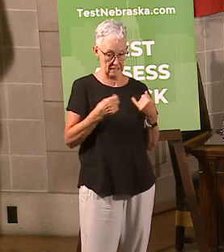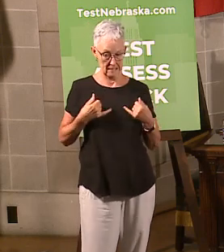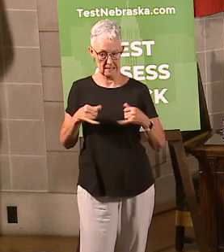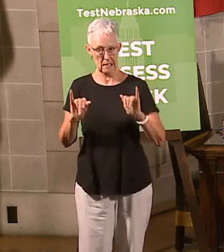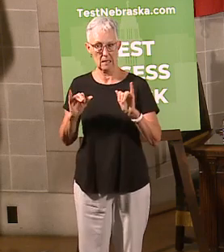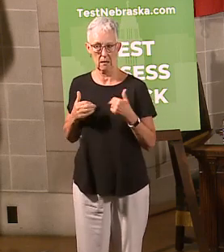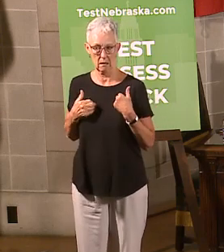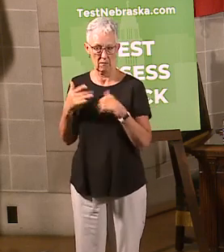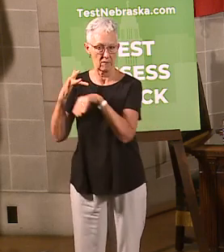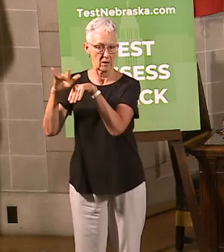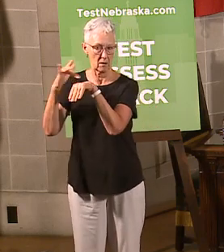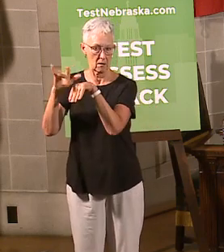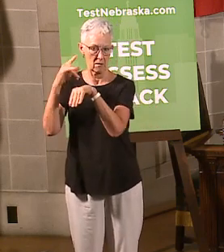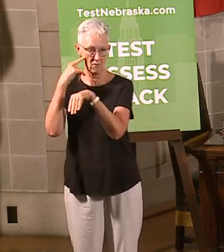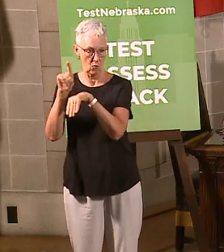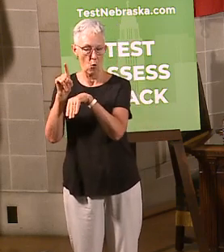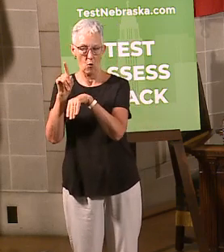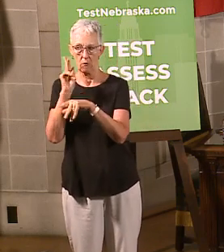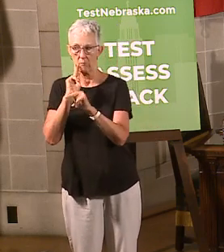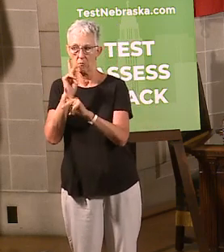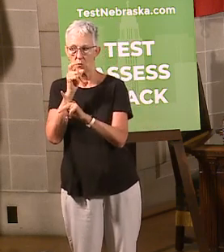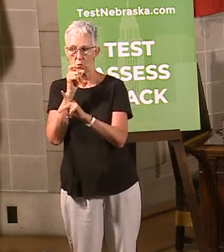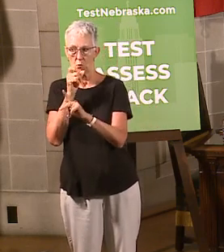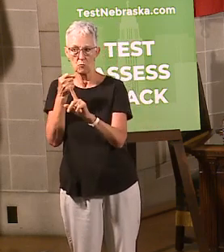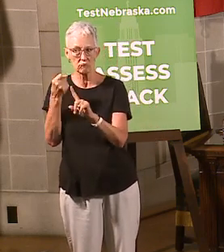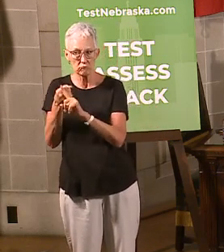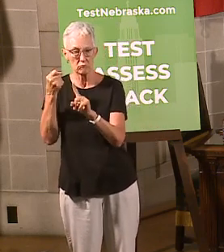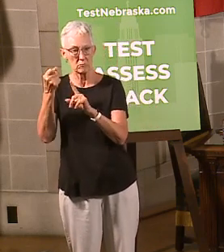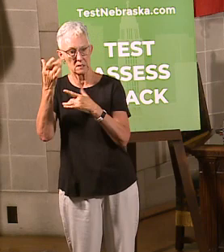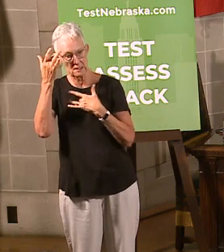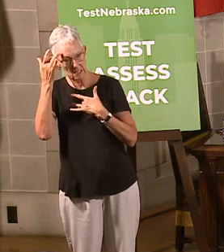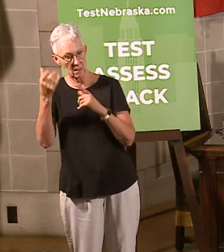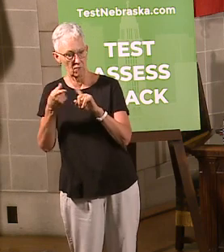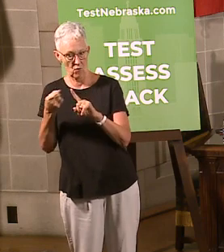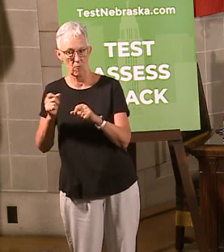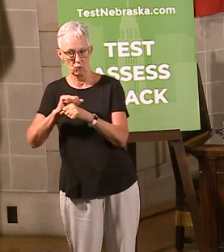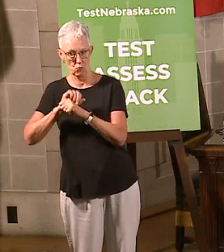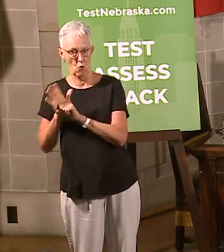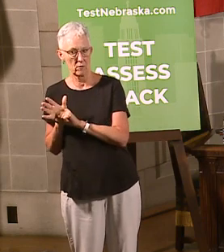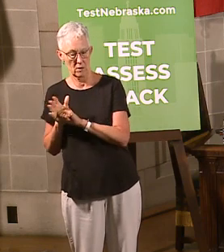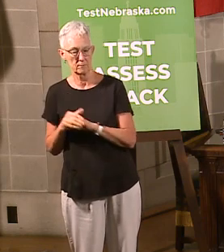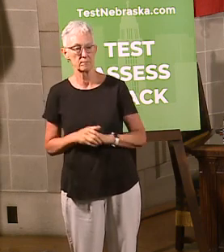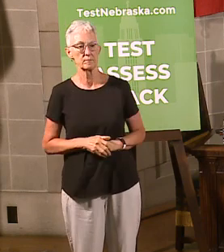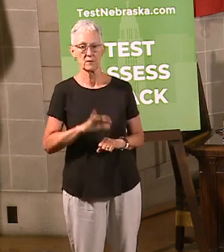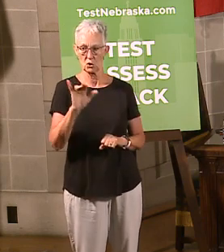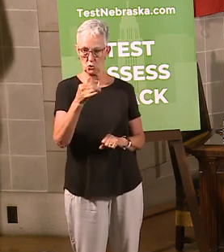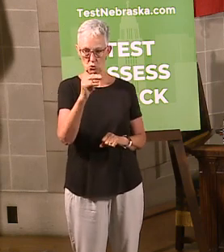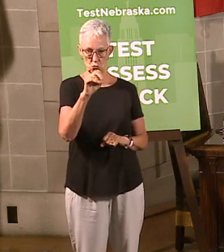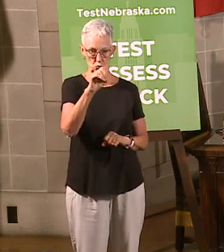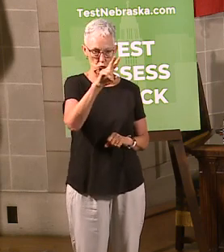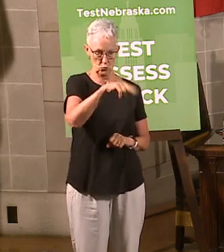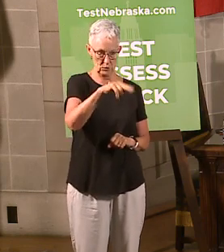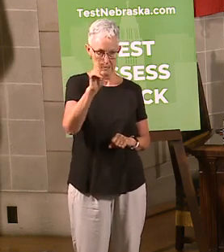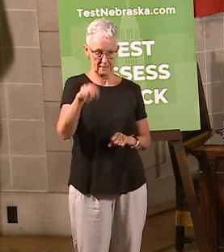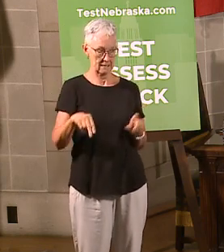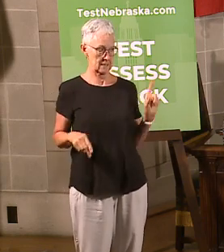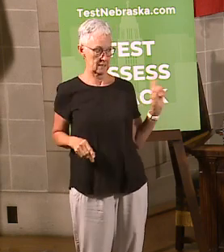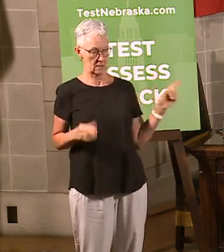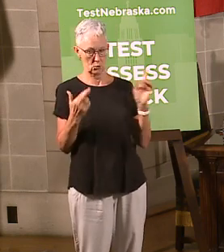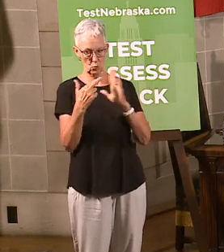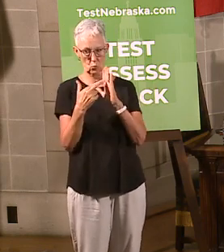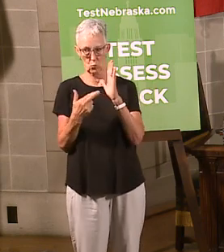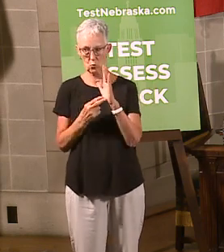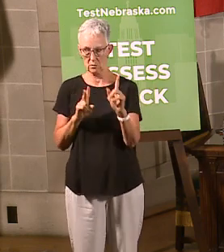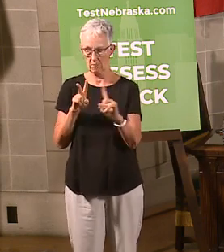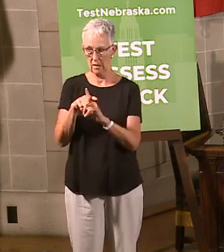what we talked about earlier with regard to our hospital capacity, we've got lots of capacity. All right, starting June 22nd, the following guidelines apply to all counties